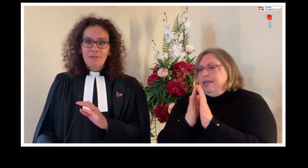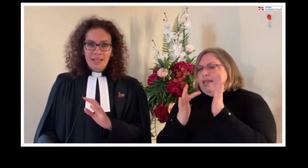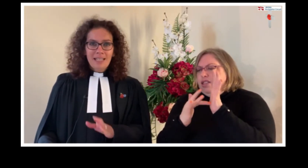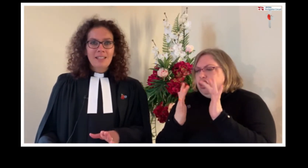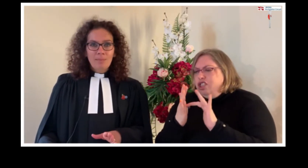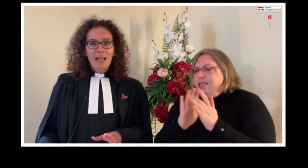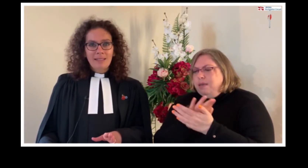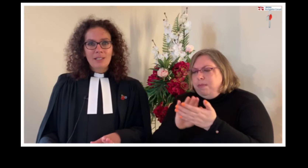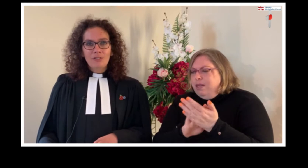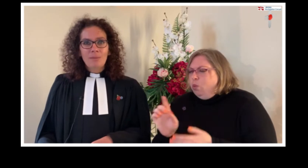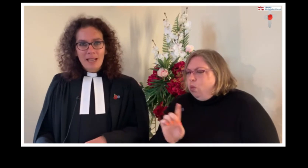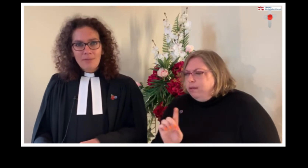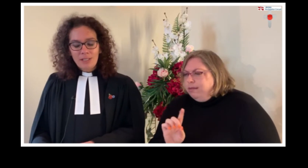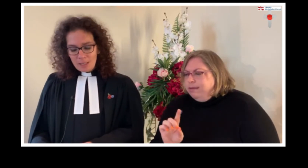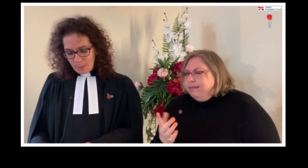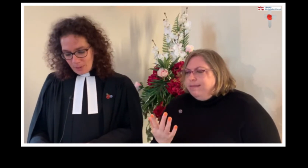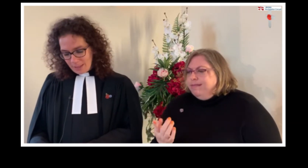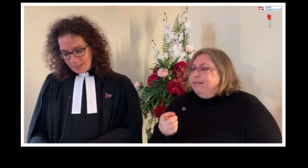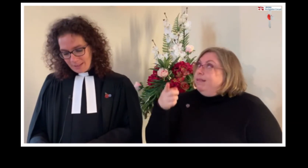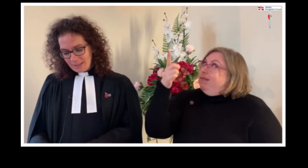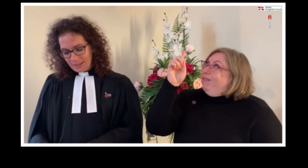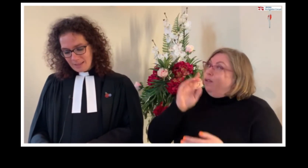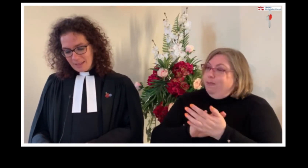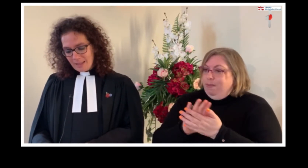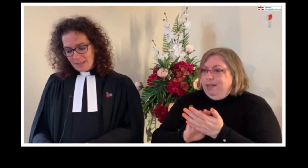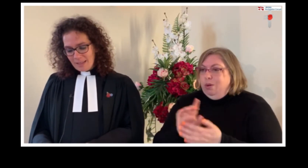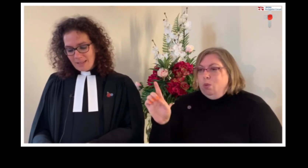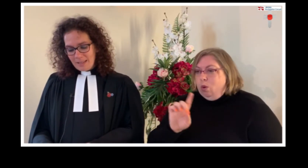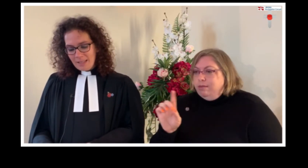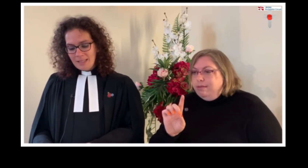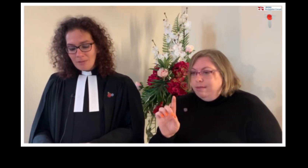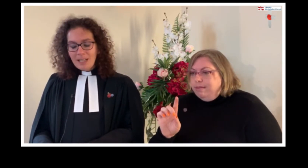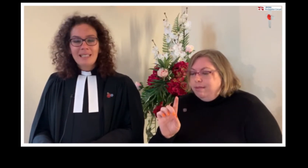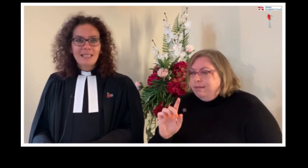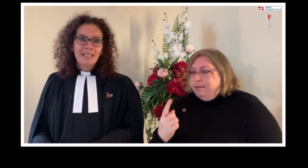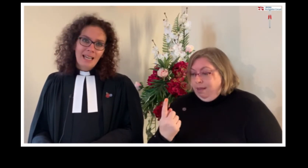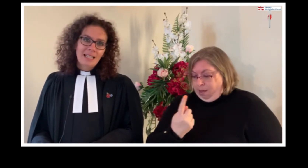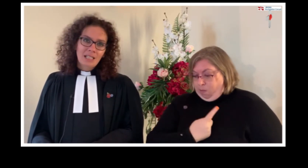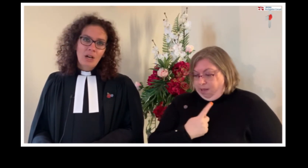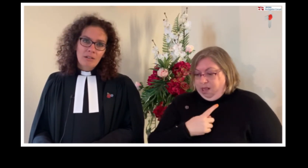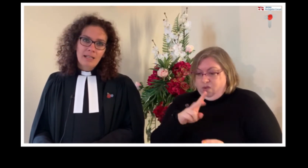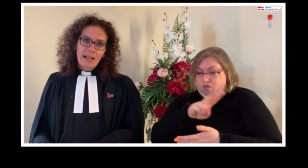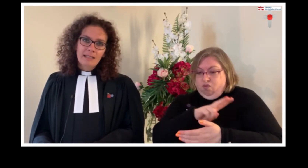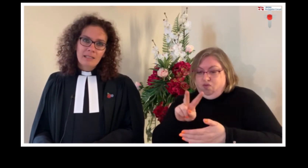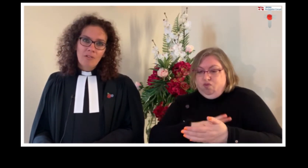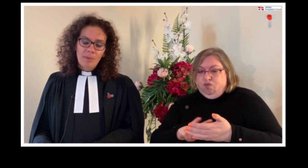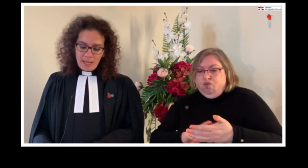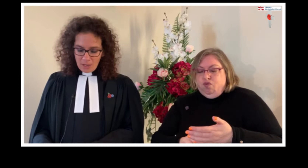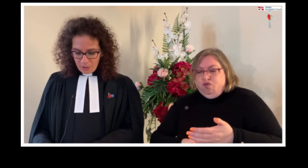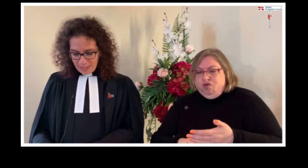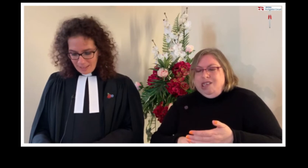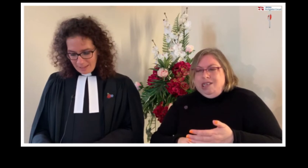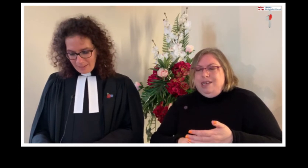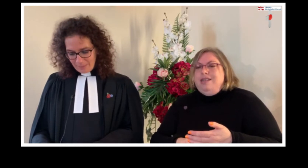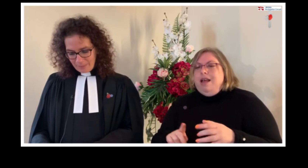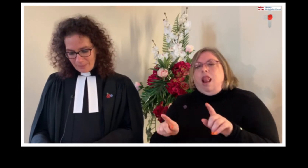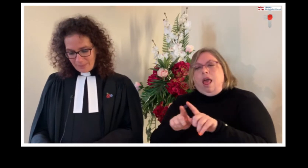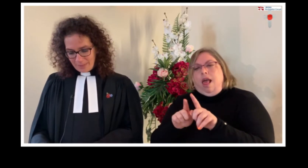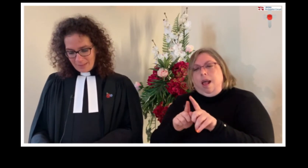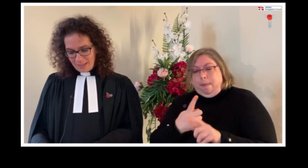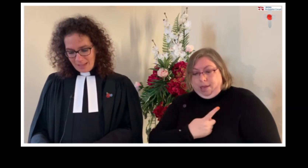I read this passage from Davis's book, and I read it again in the context of being a